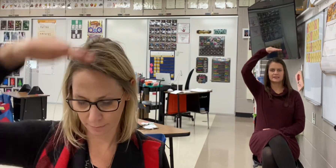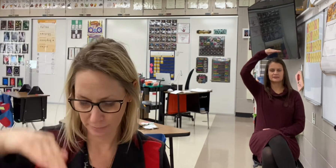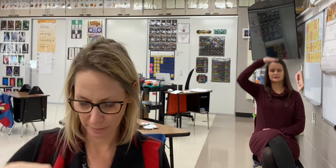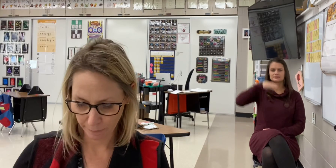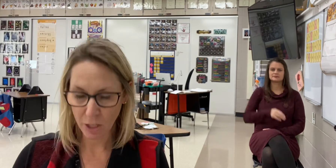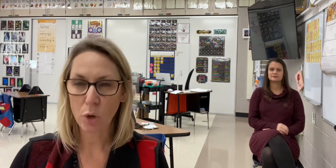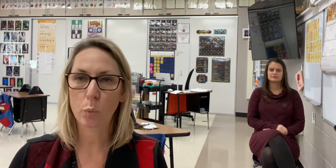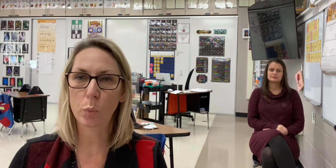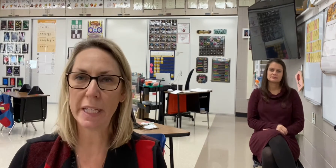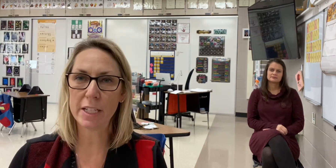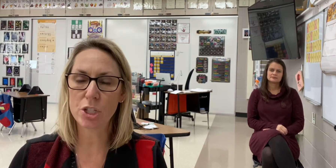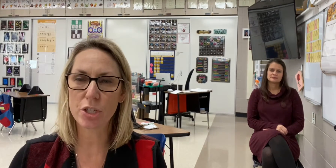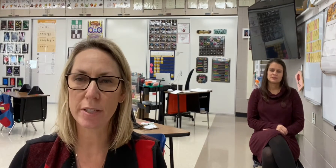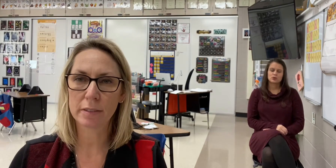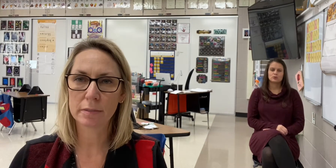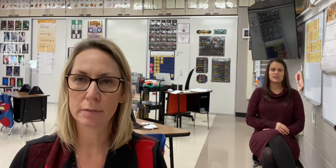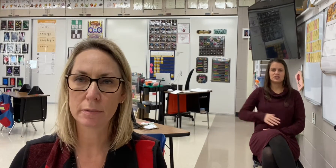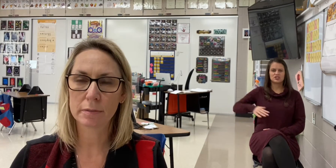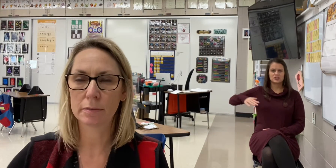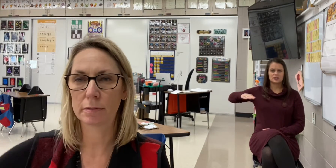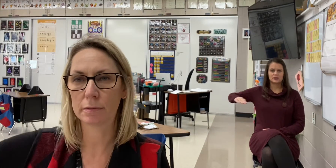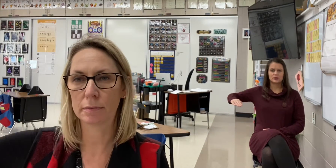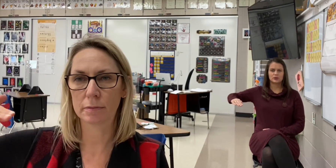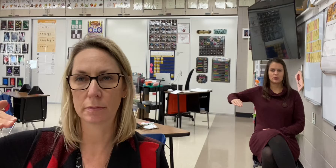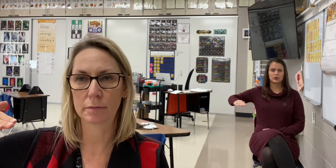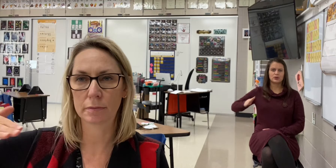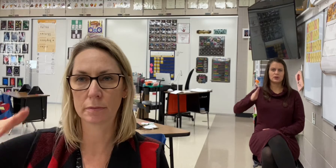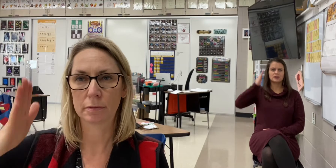I. Reach. Reach.